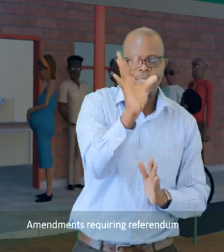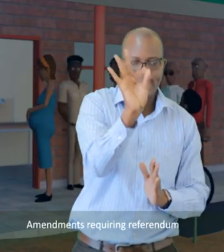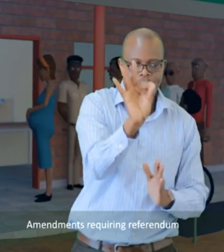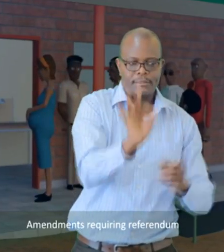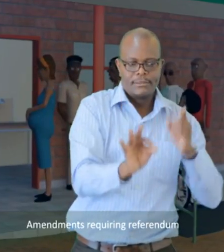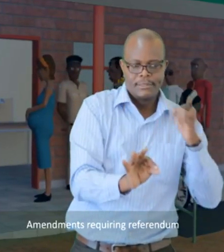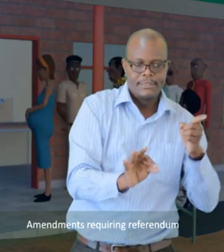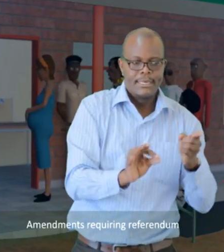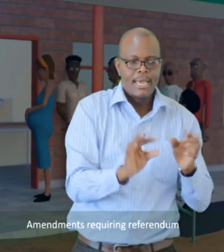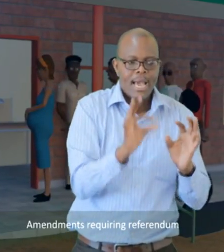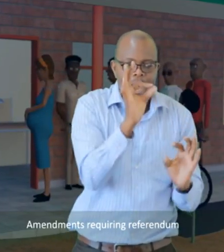Amendments requiring referendum.